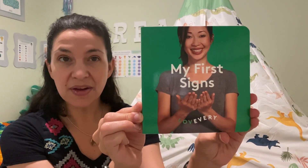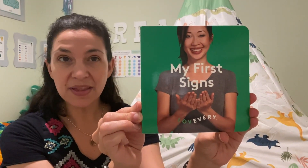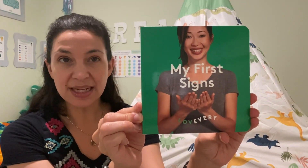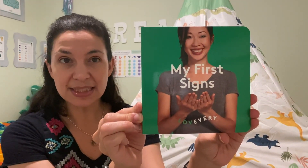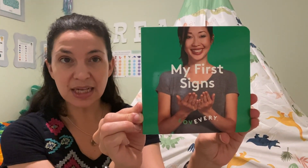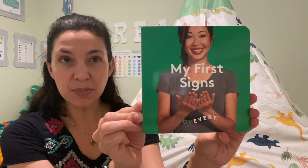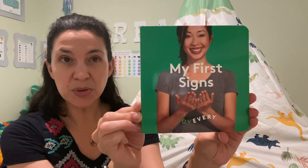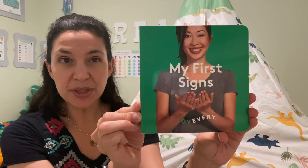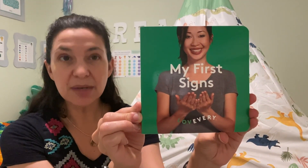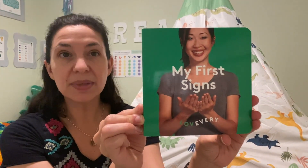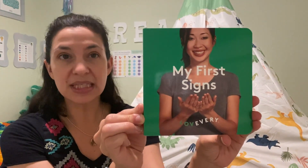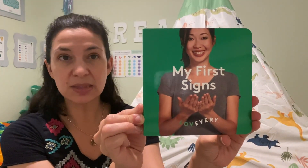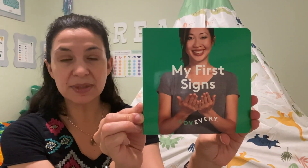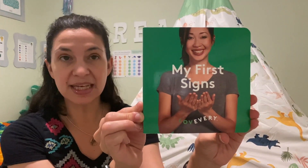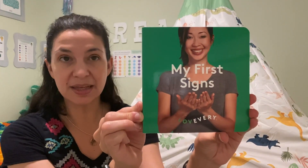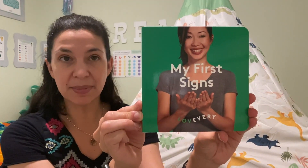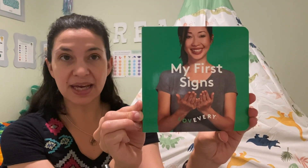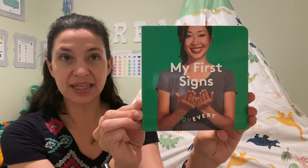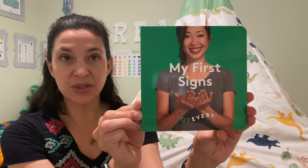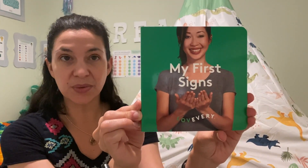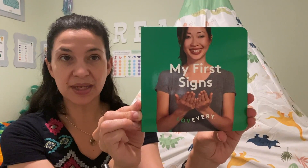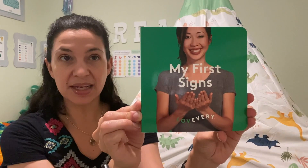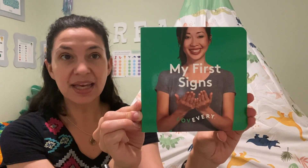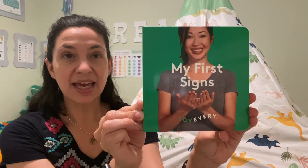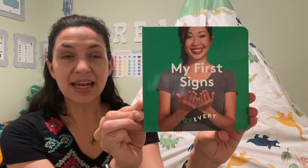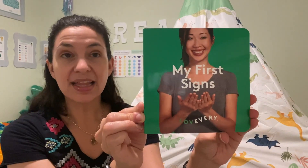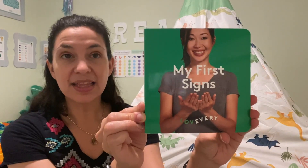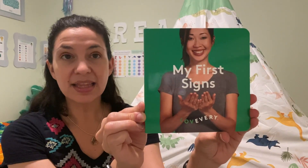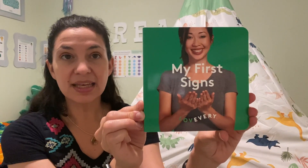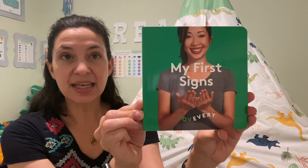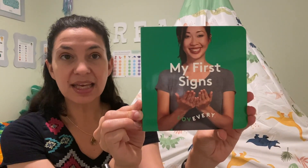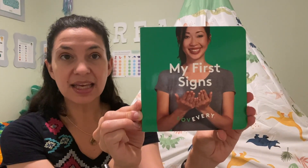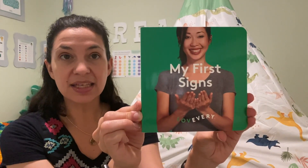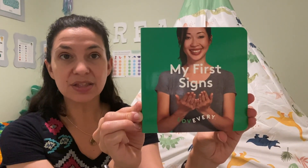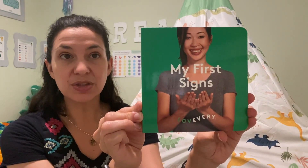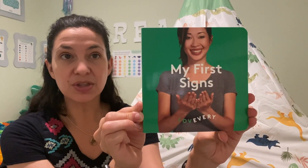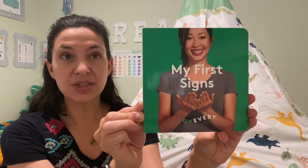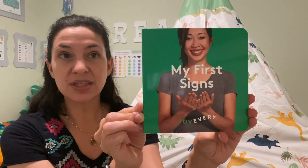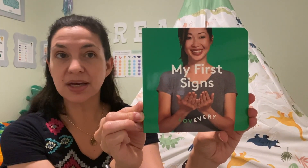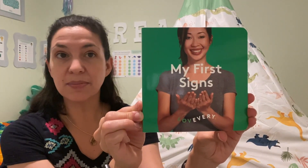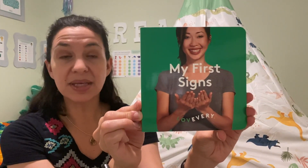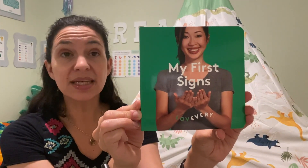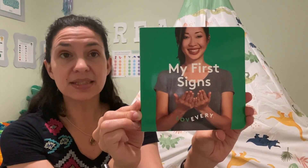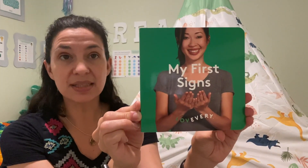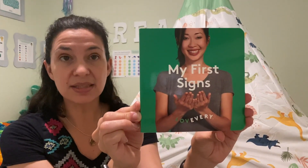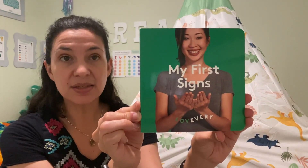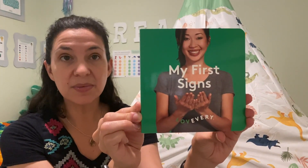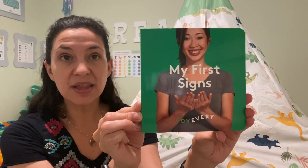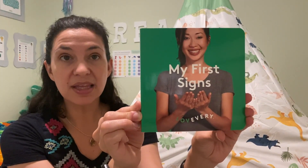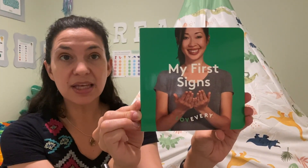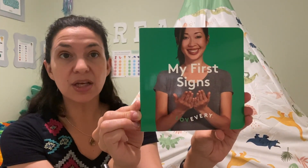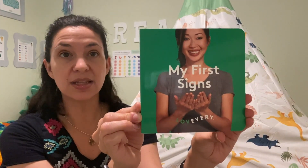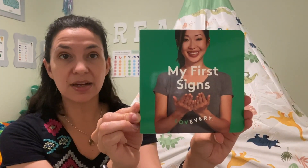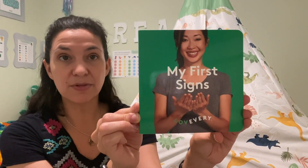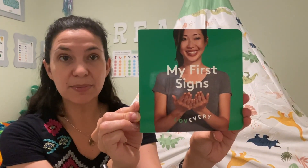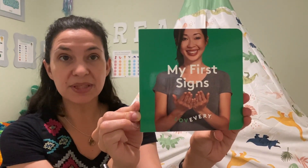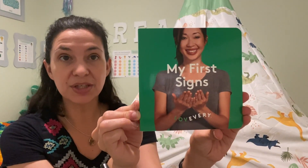that he stopped doing them, but he's been getting back into it. And I think the key is just being consistent with it, a lot of